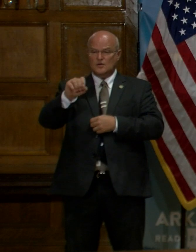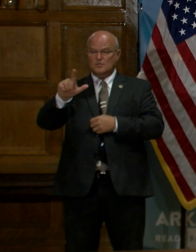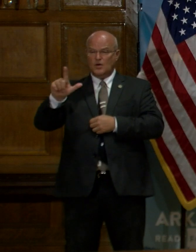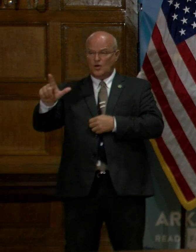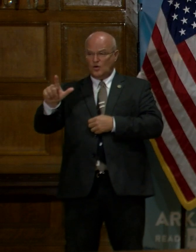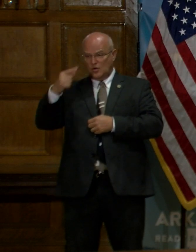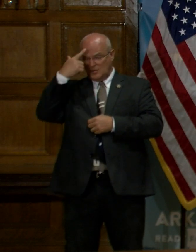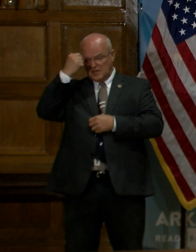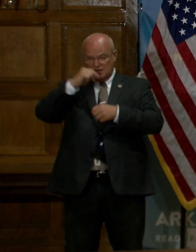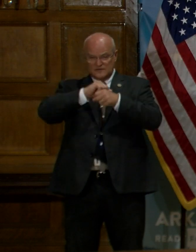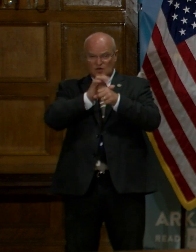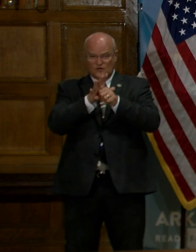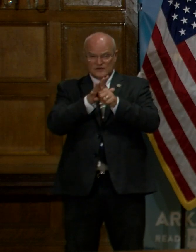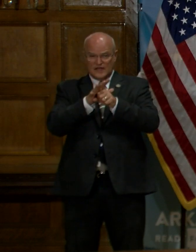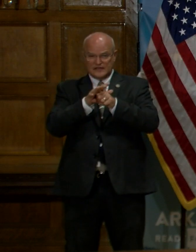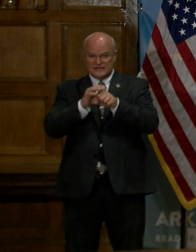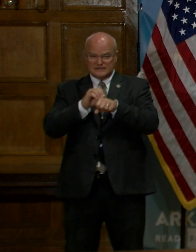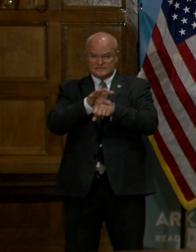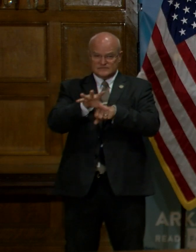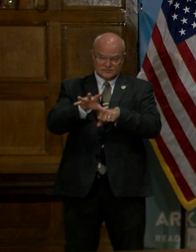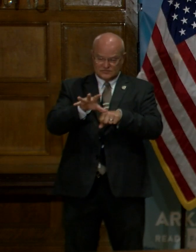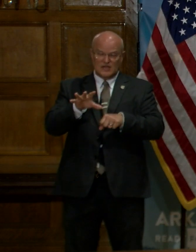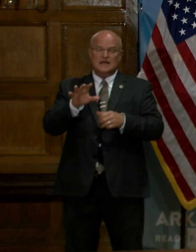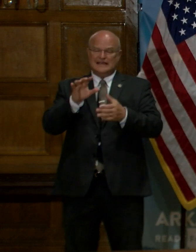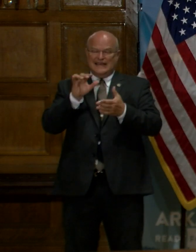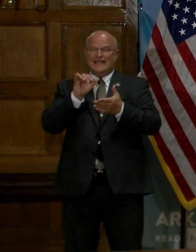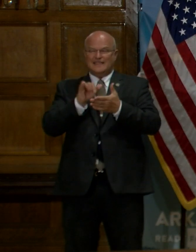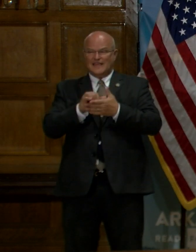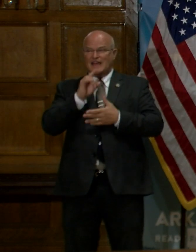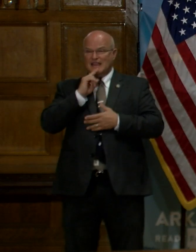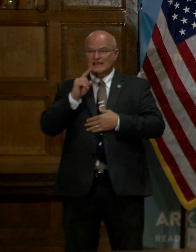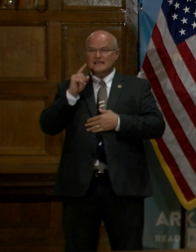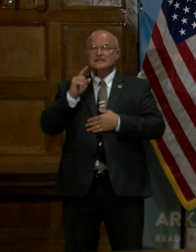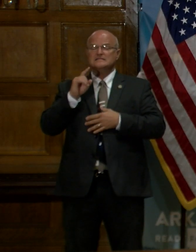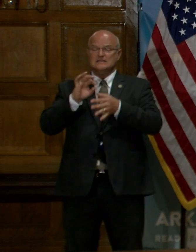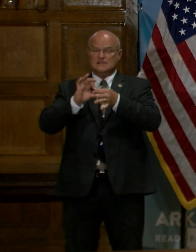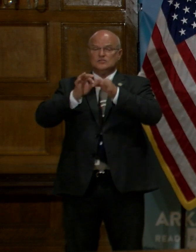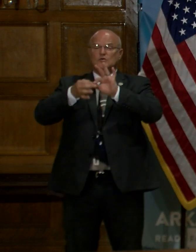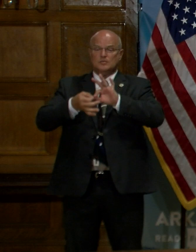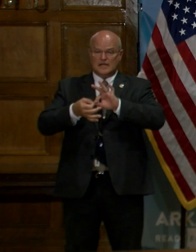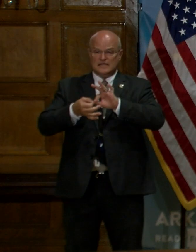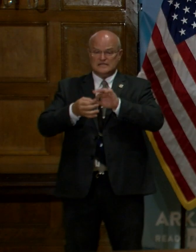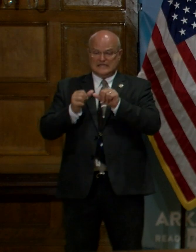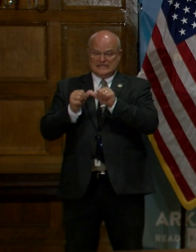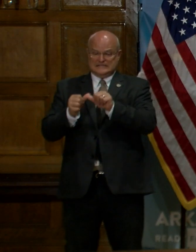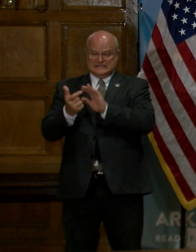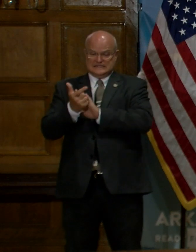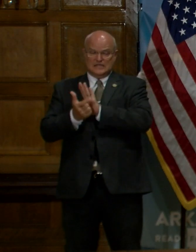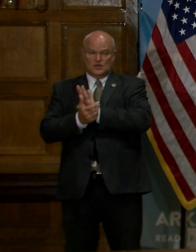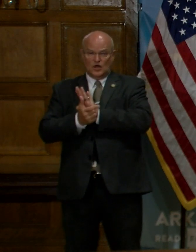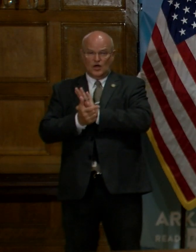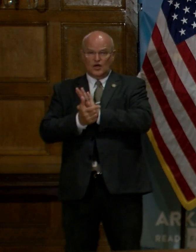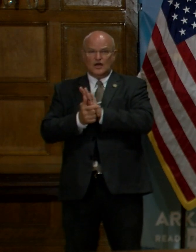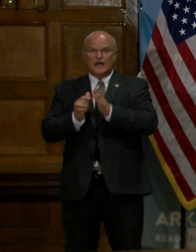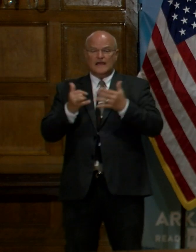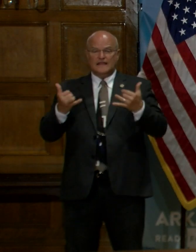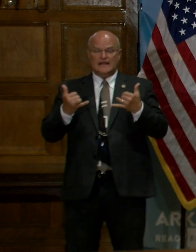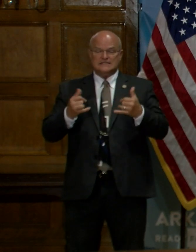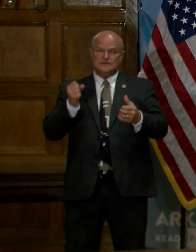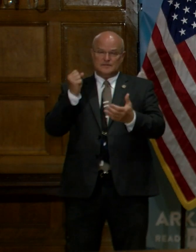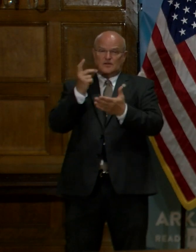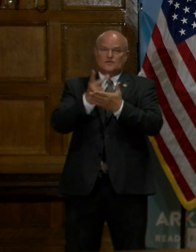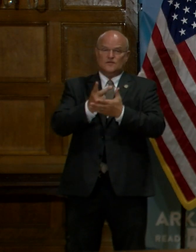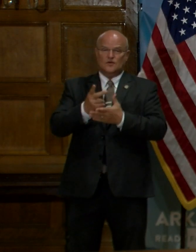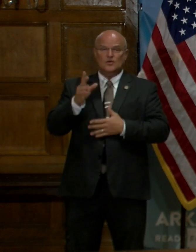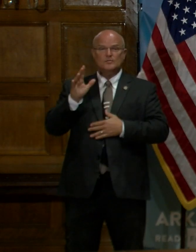place because of COVID-19, then that is a logical interpretation of the existing law, and that's now been